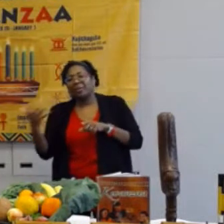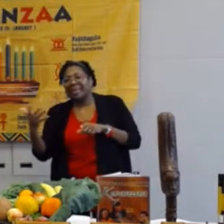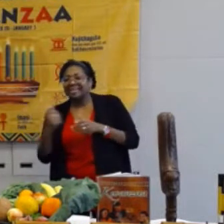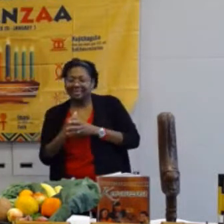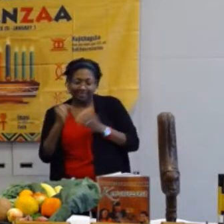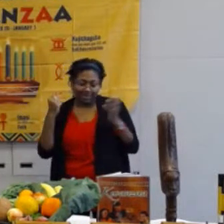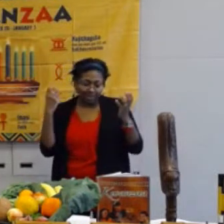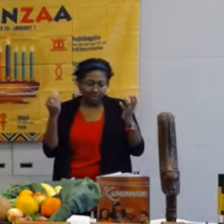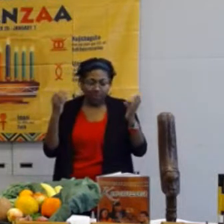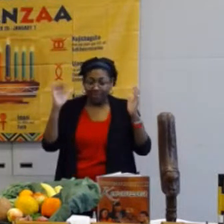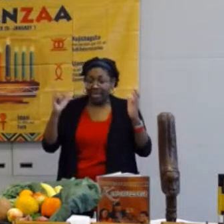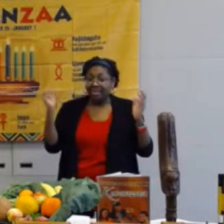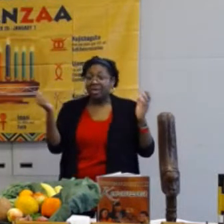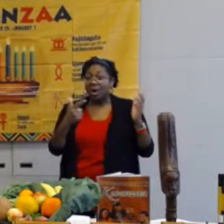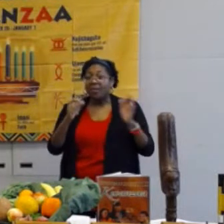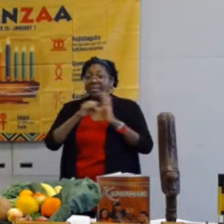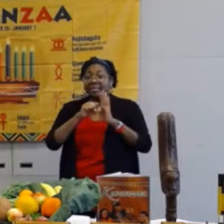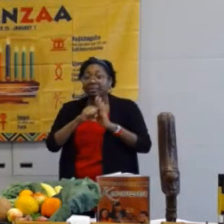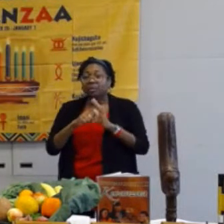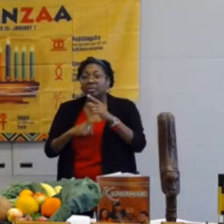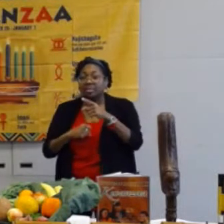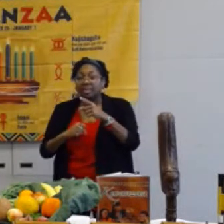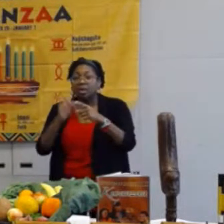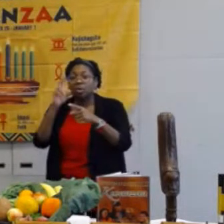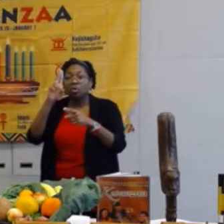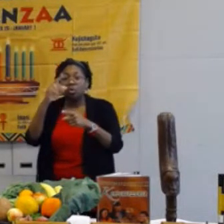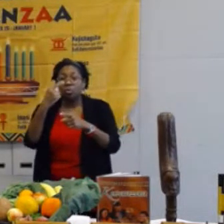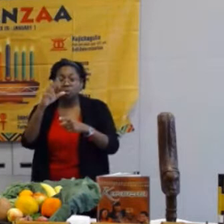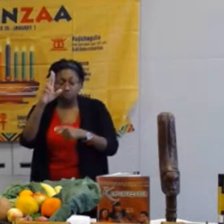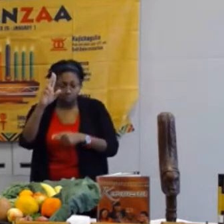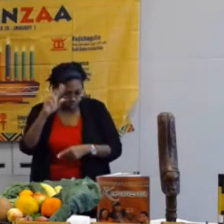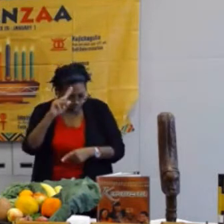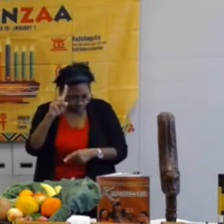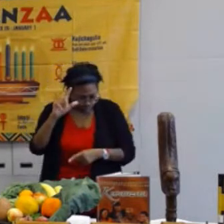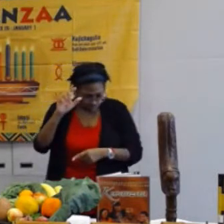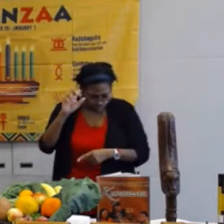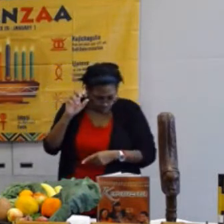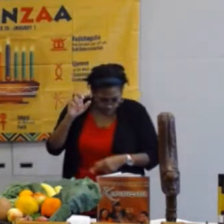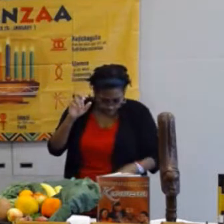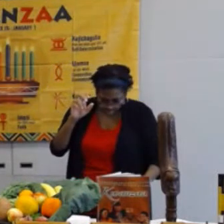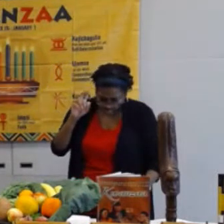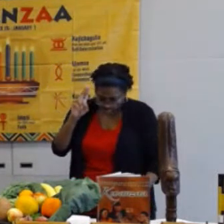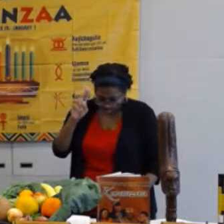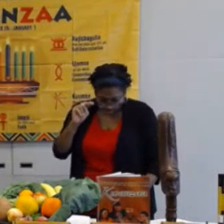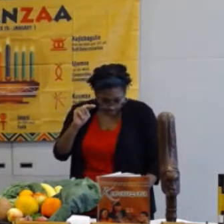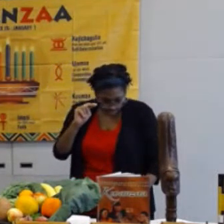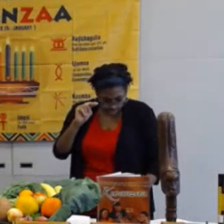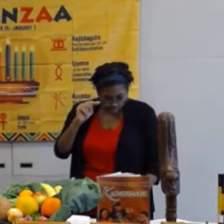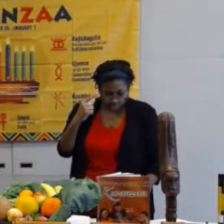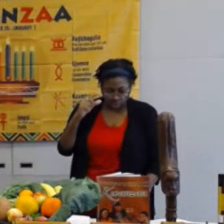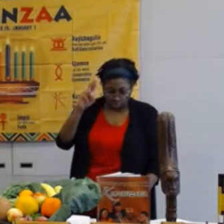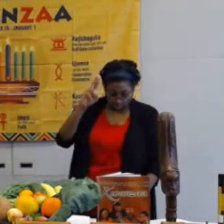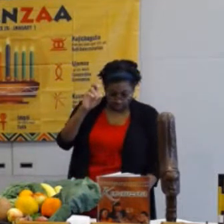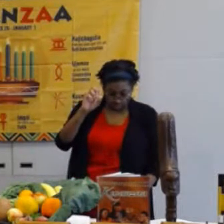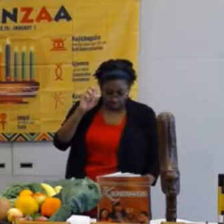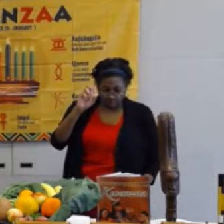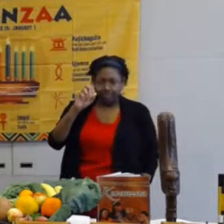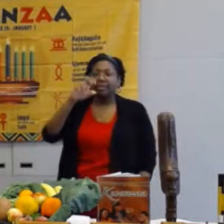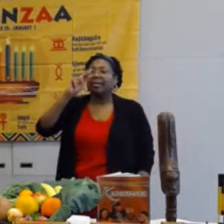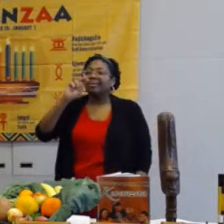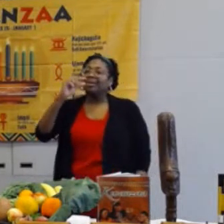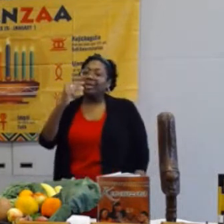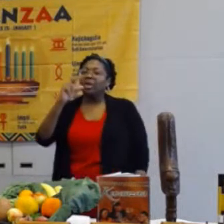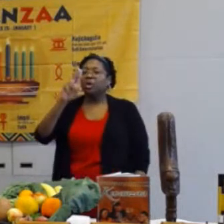All right, so that's all the symbols. Well, the Nguzu Saba poster. Right, and usually we have one, but we don't. You can use